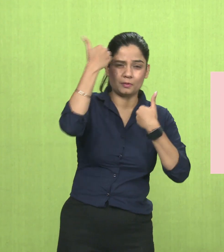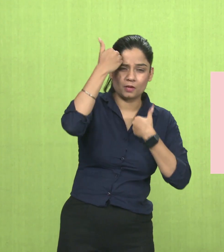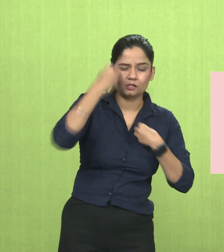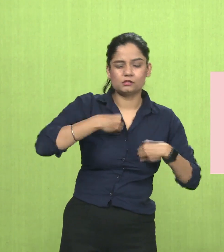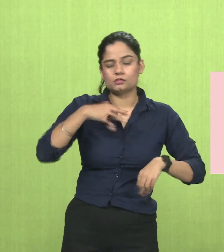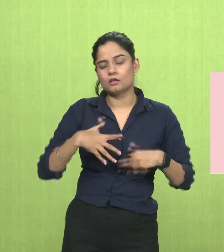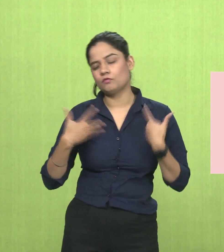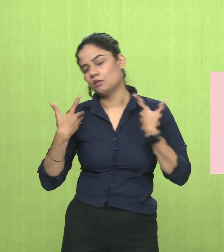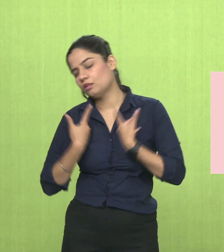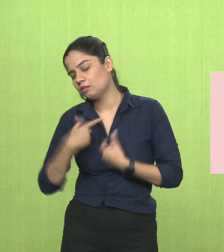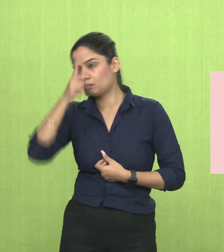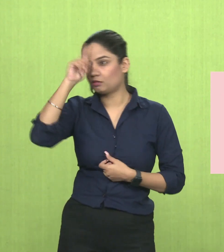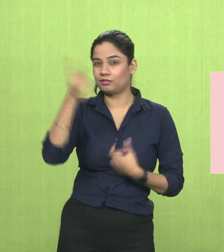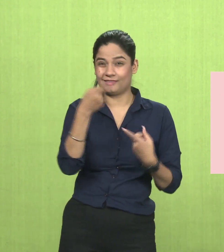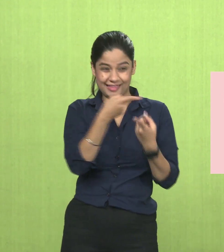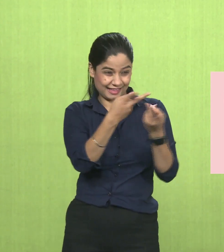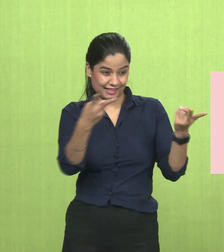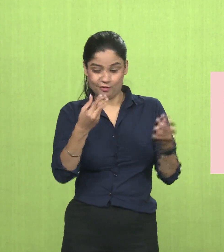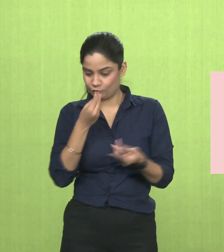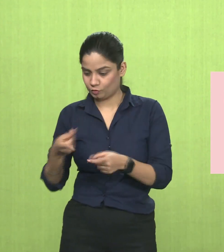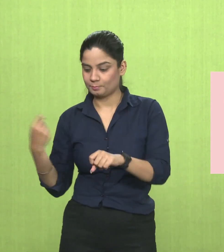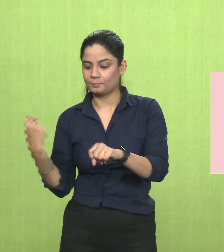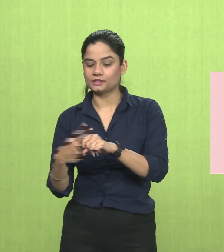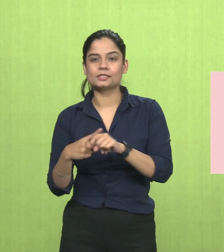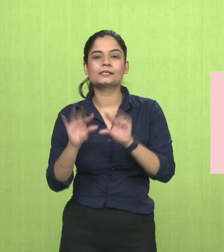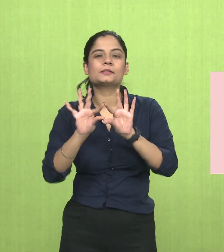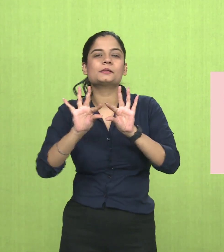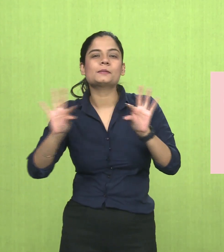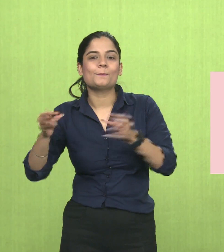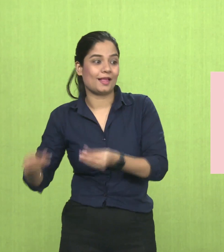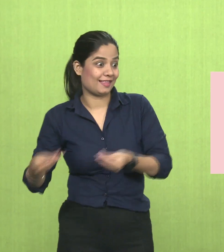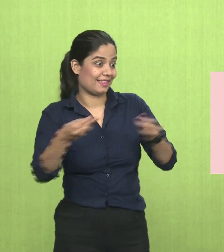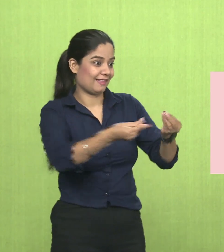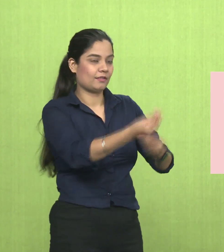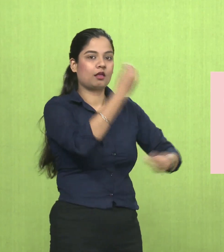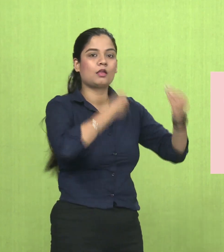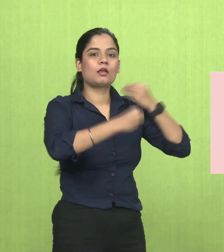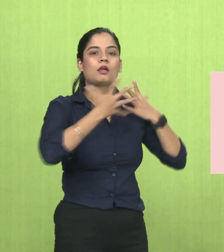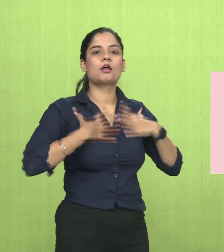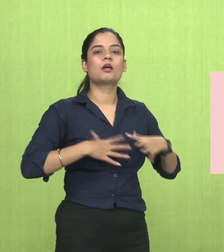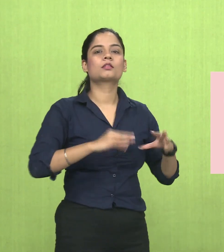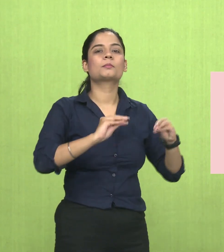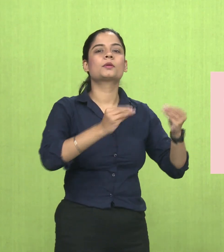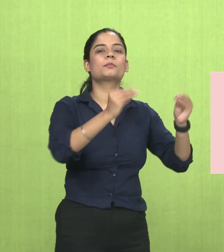Therapeutic diet is given to a person suffering from a disease, like a simple comfort food.